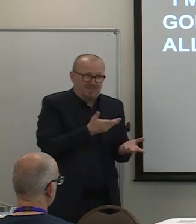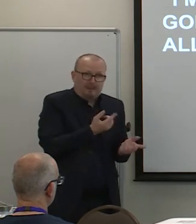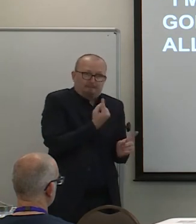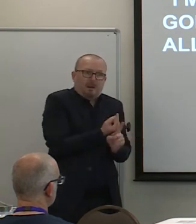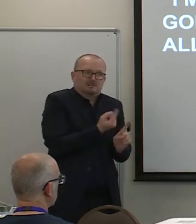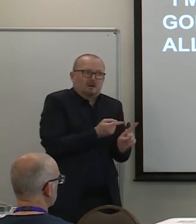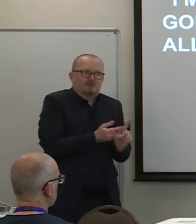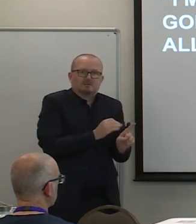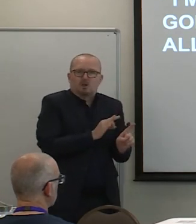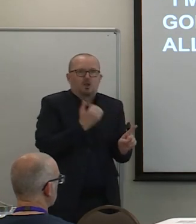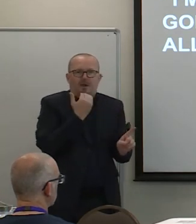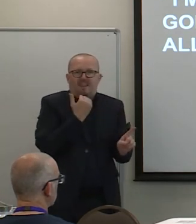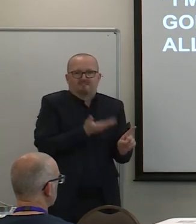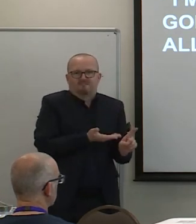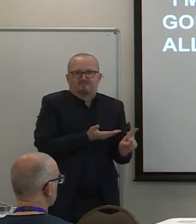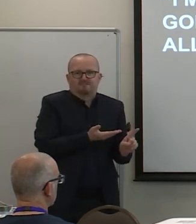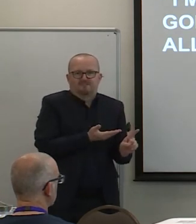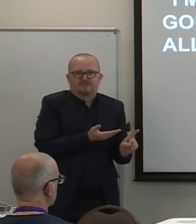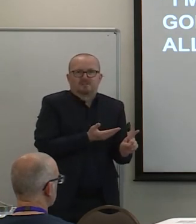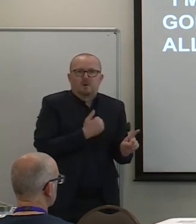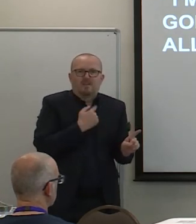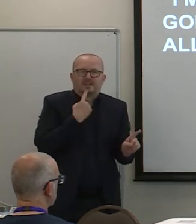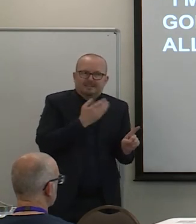now to start kicking up a bit of a fuss and trying to